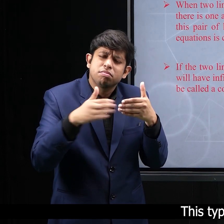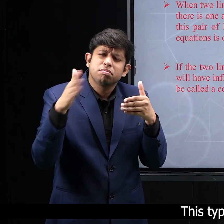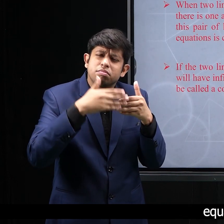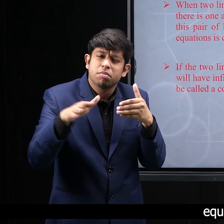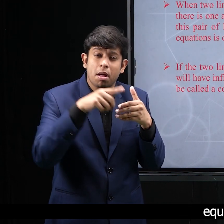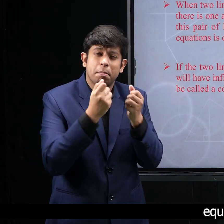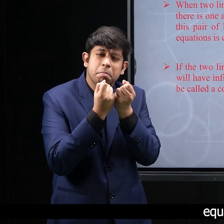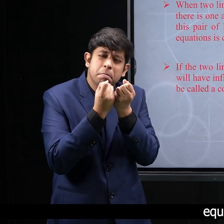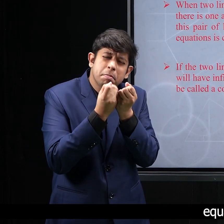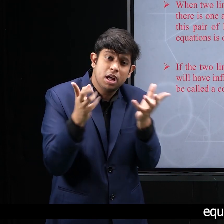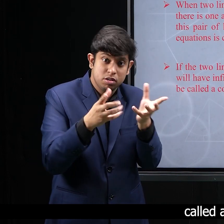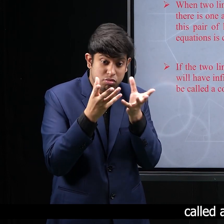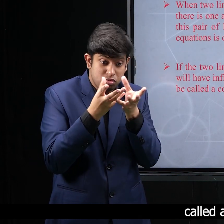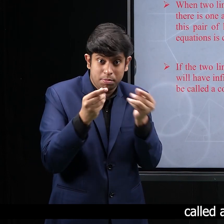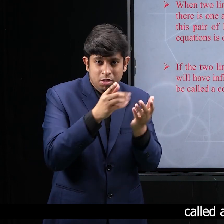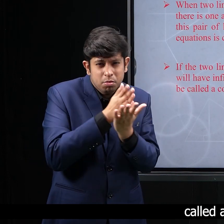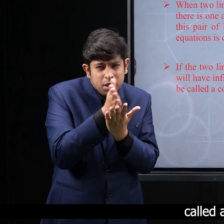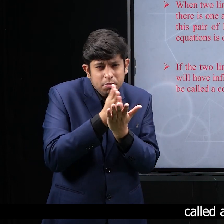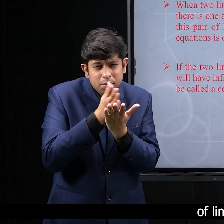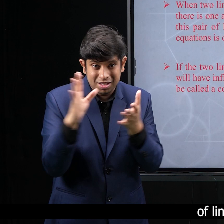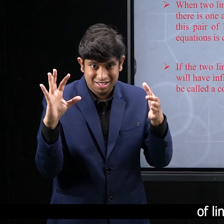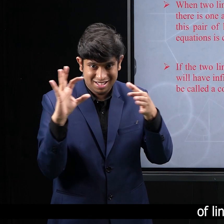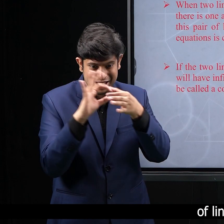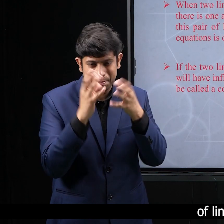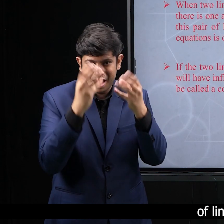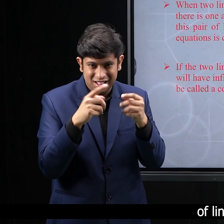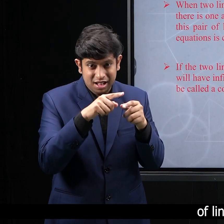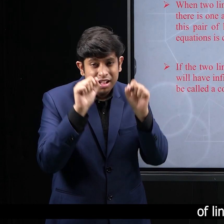of linear equations can be called as consistent pair of linear equations.